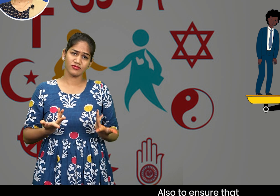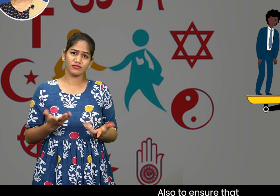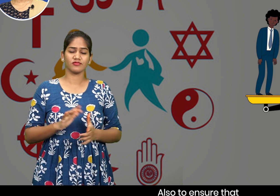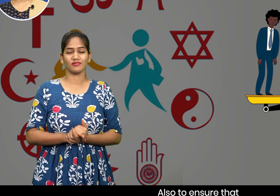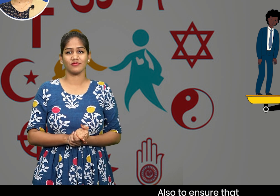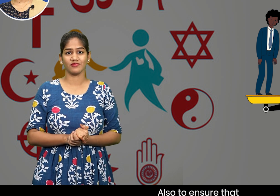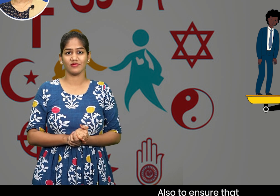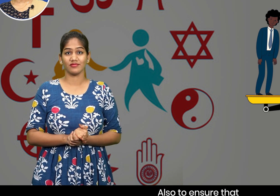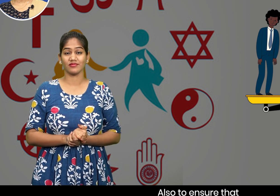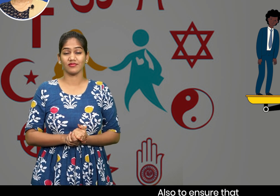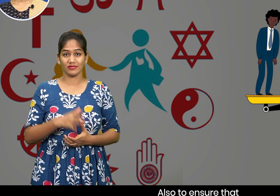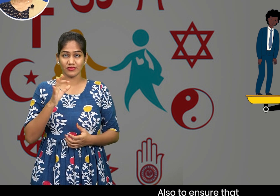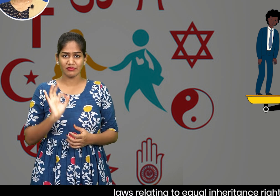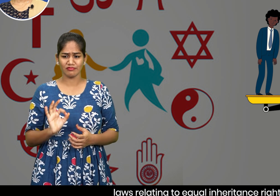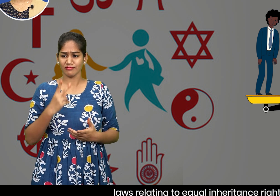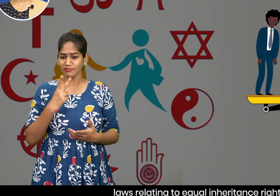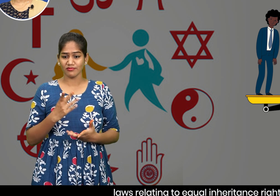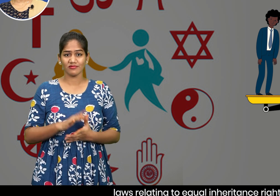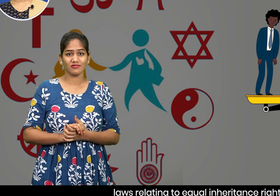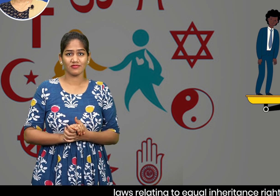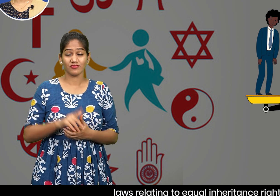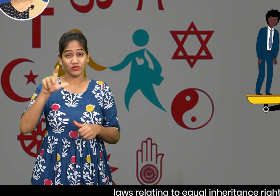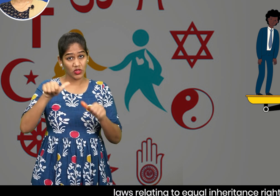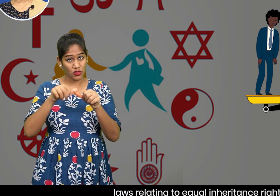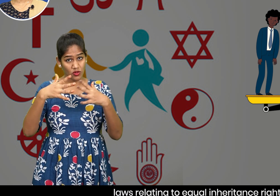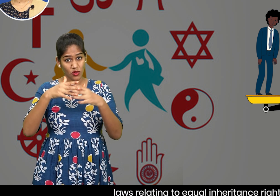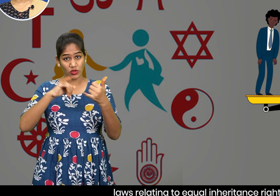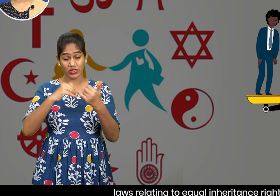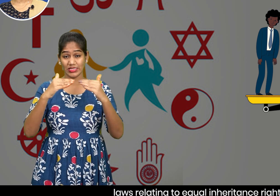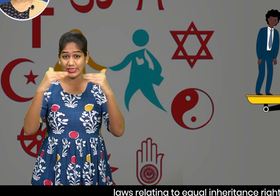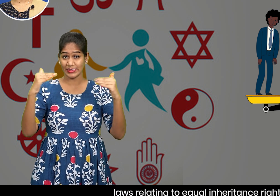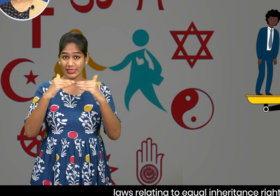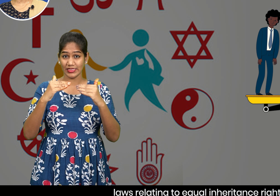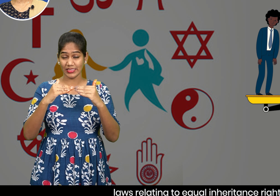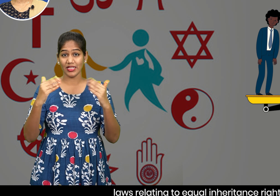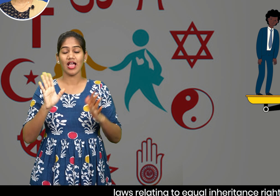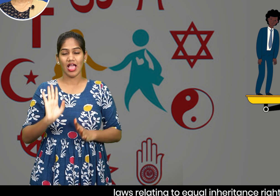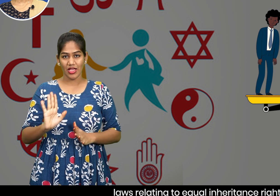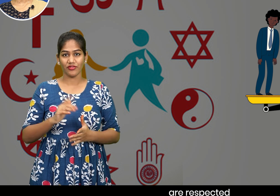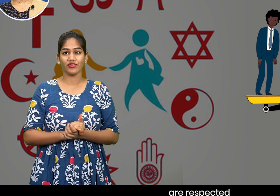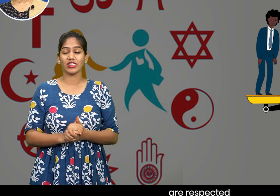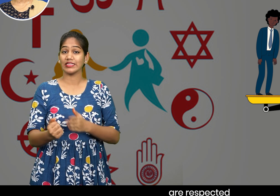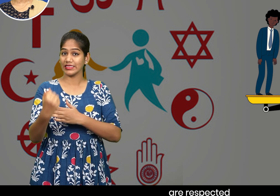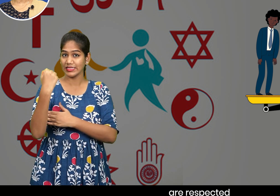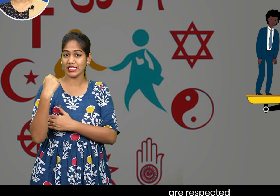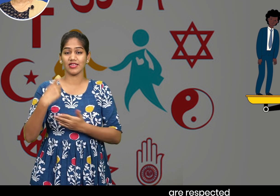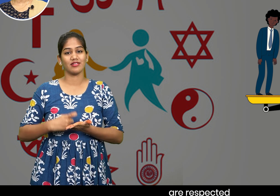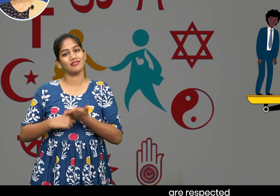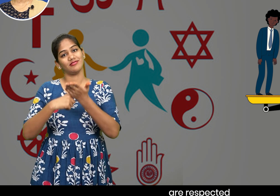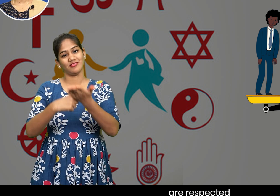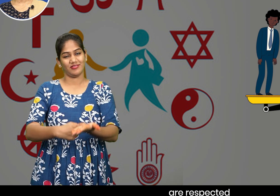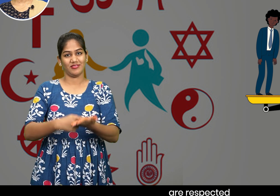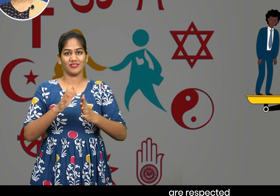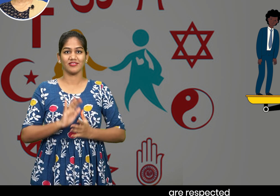Also, to ensure that laws relating to equal inheritance rights are respected.